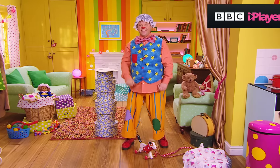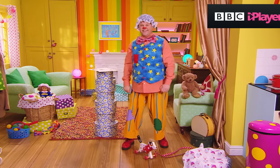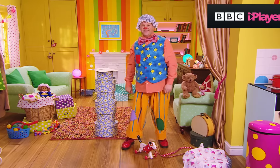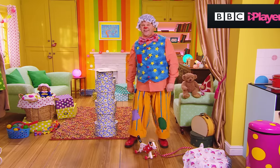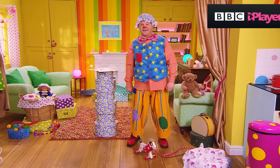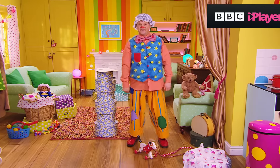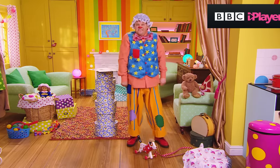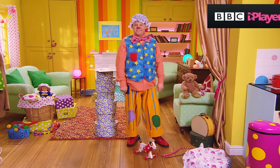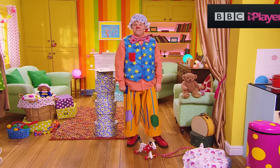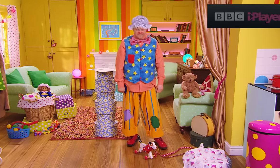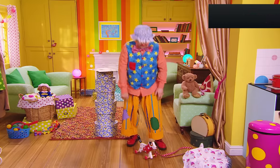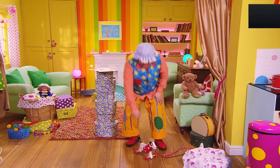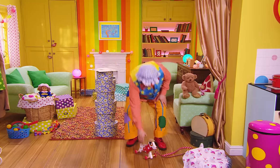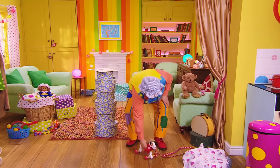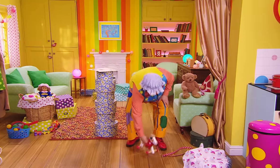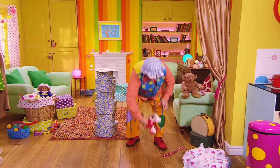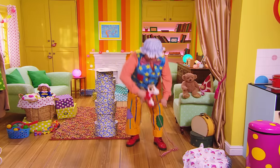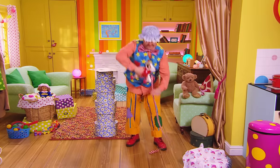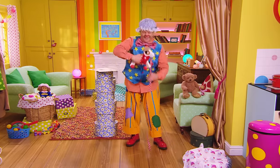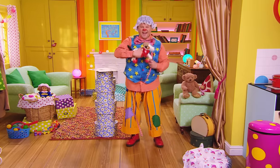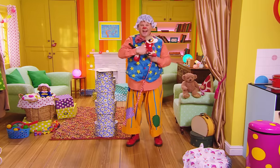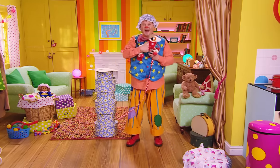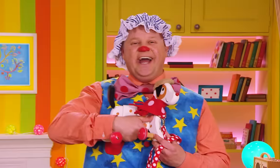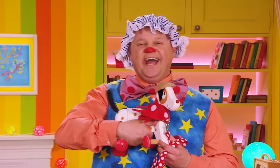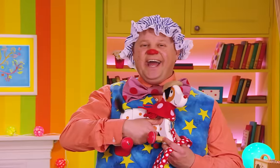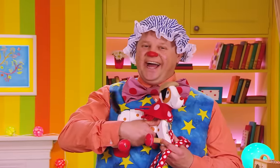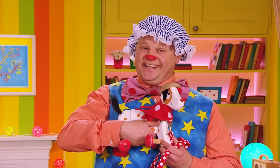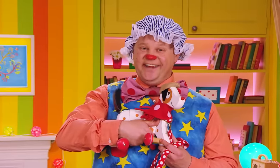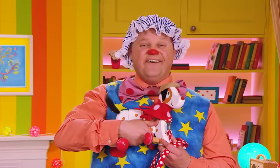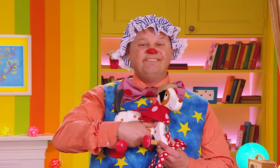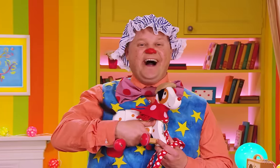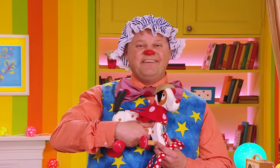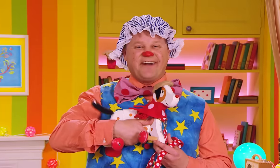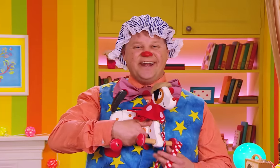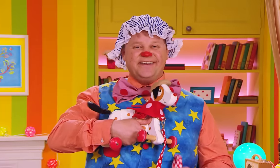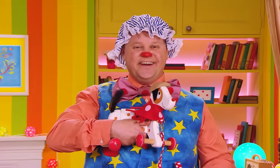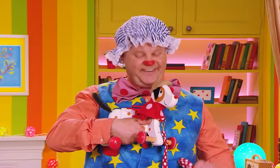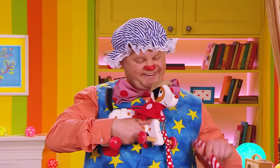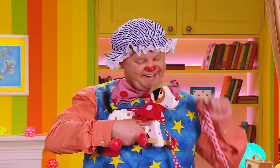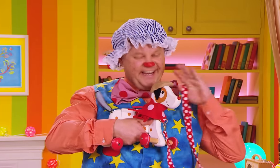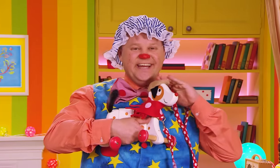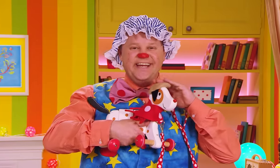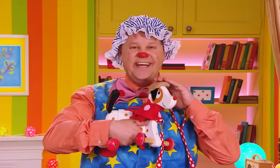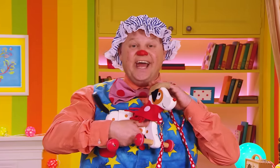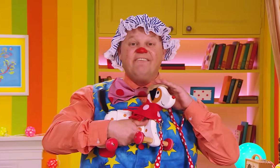and seeking. Thank you, Mr. Tumble. You're our friend. And you're my friend too. We're